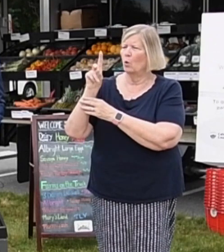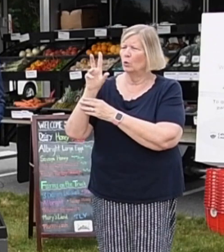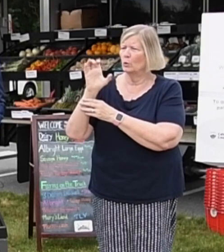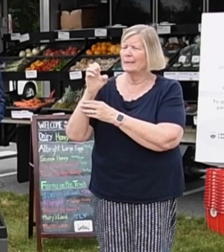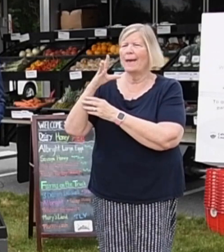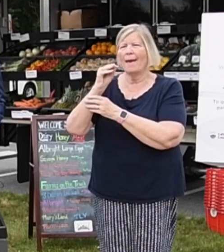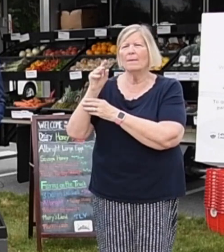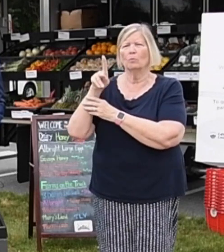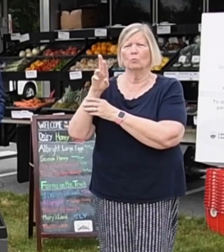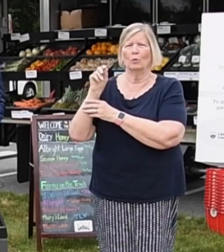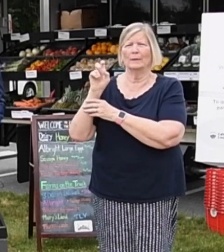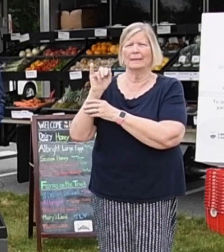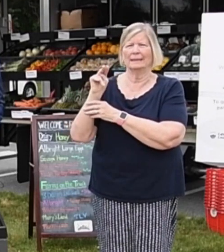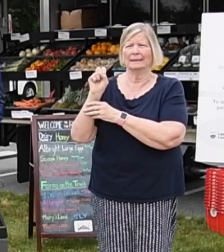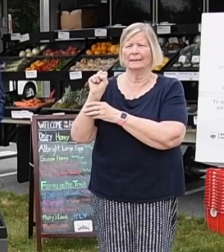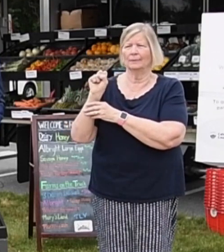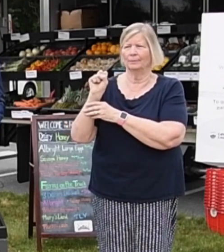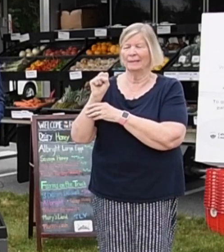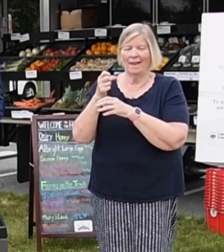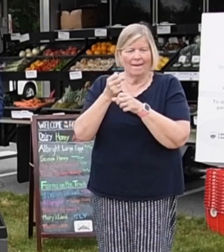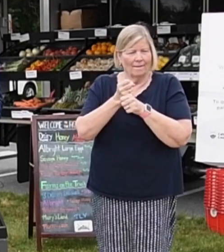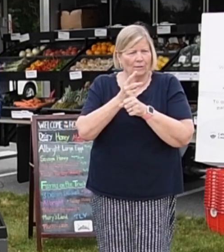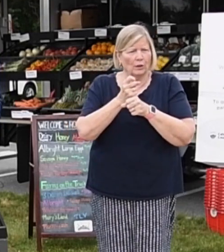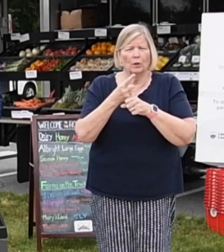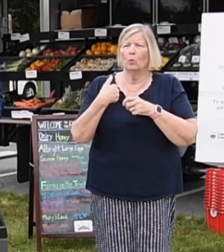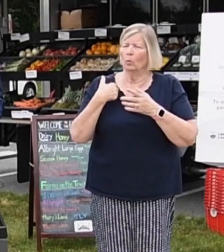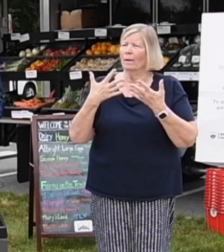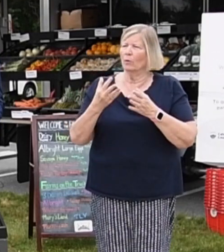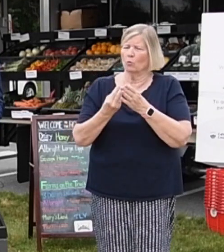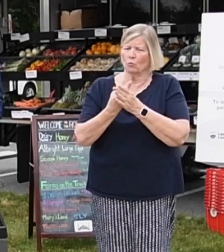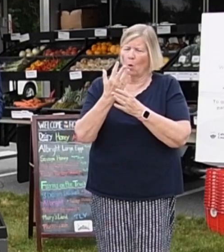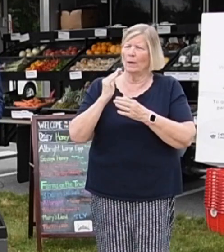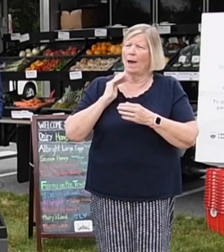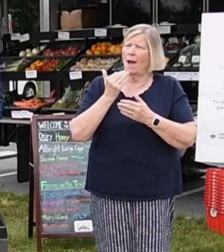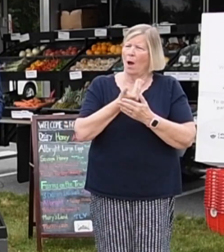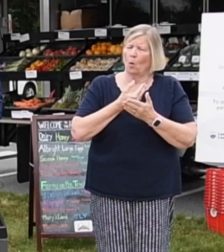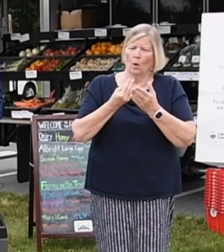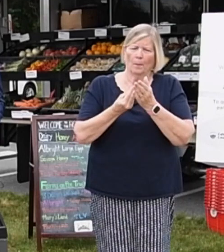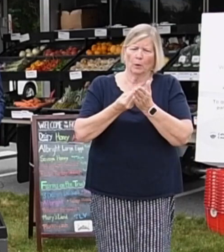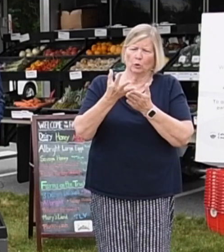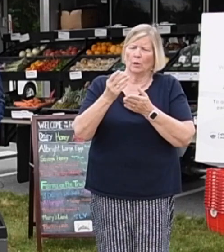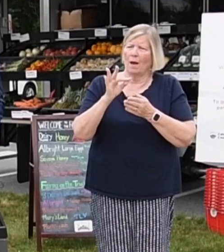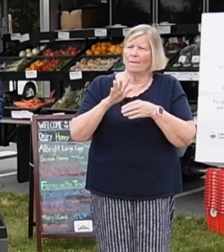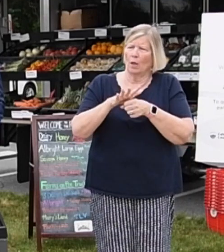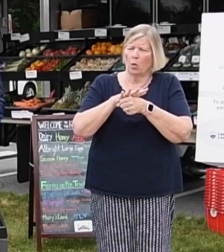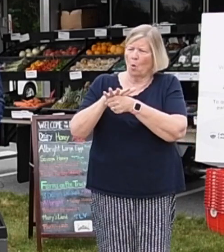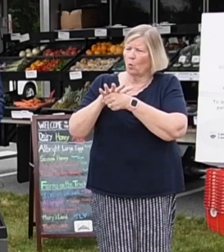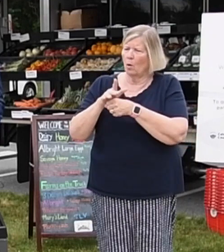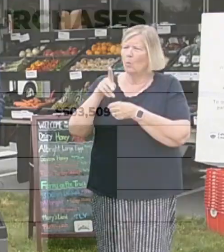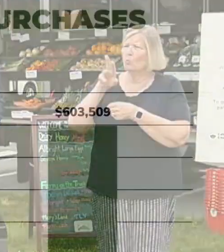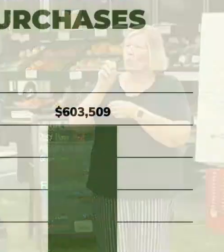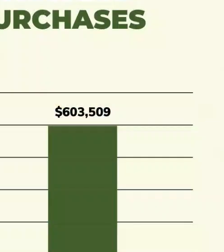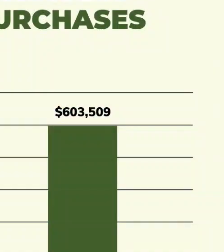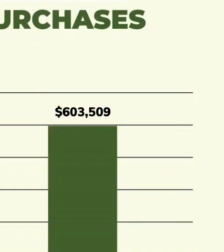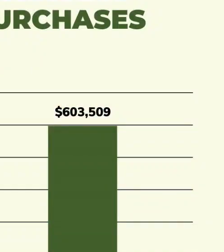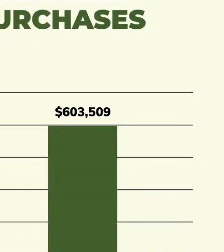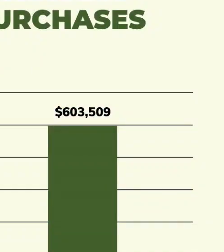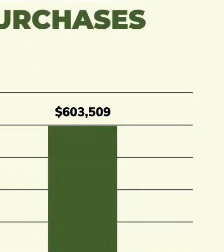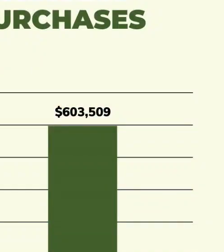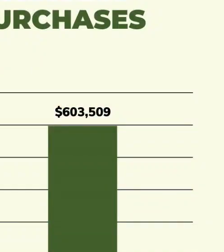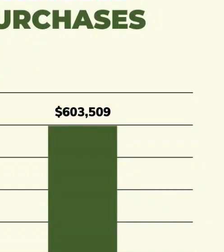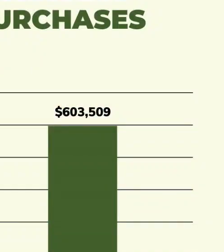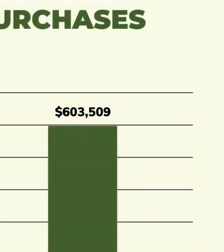proteins. Each year, we have grown our purchase of local produce with more than